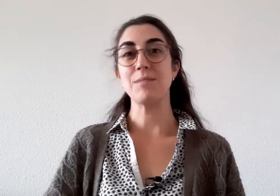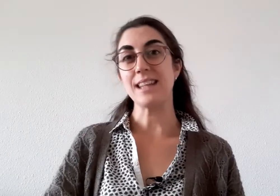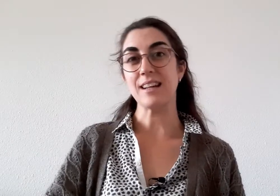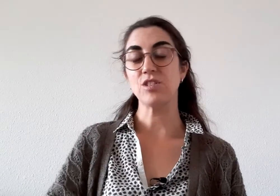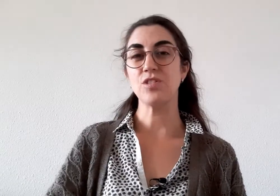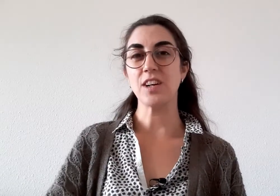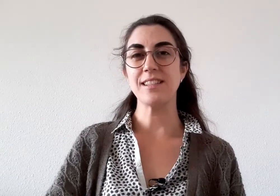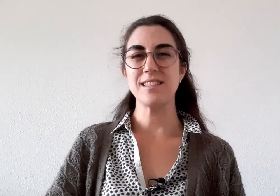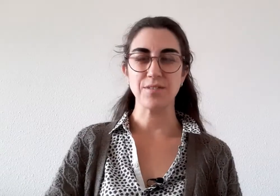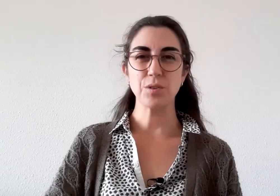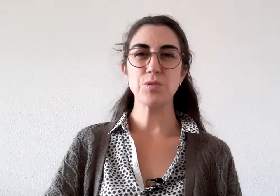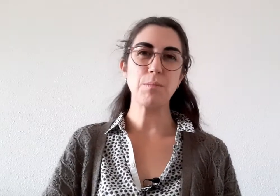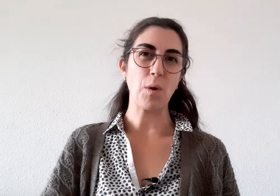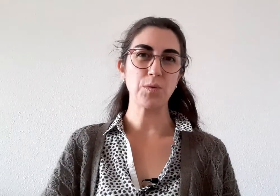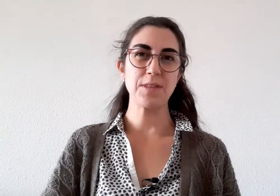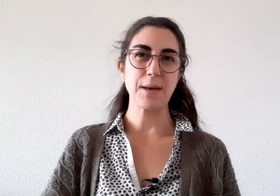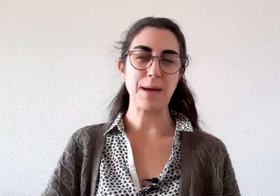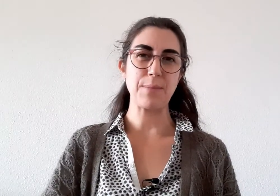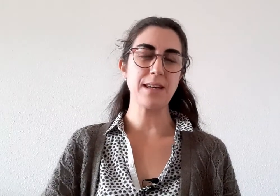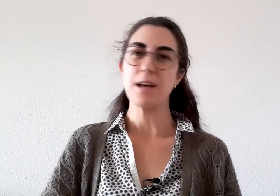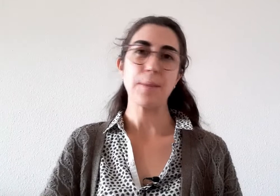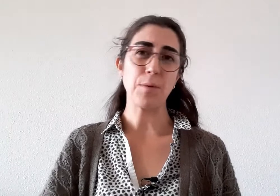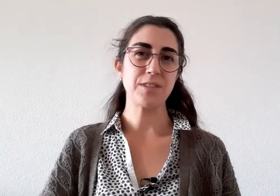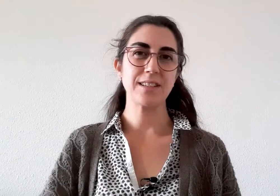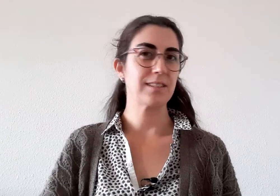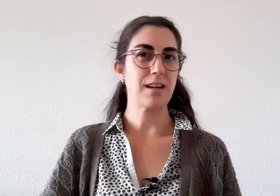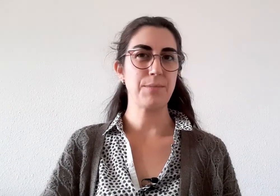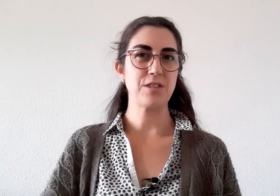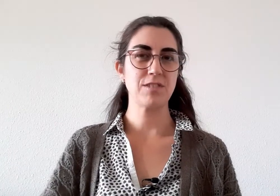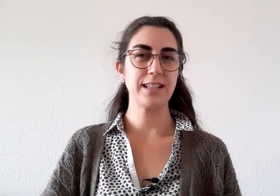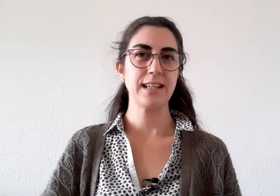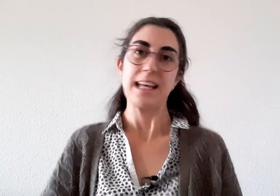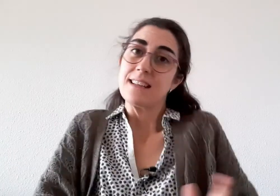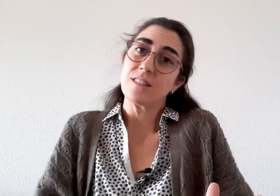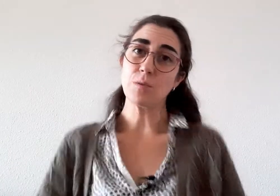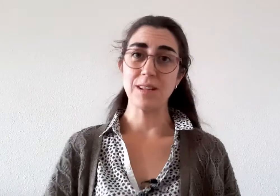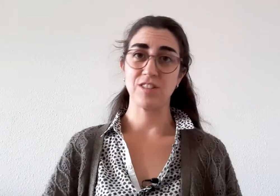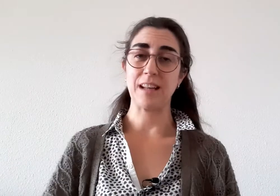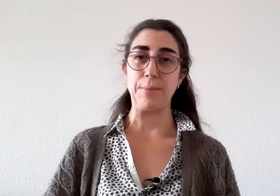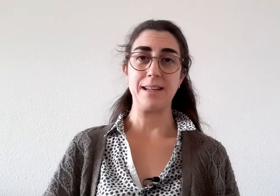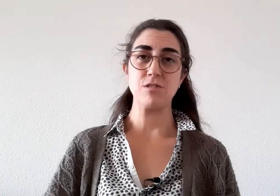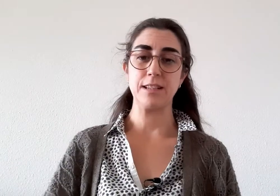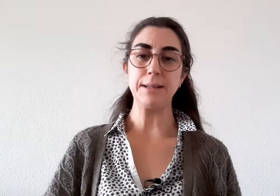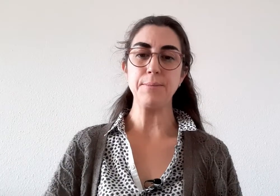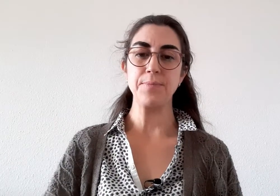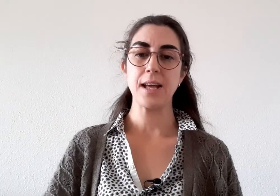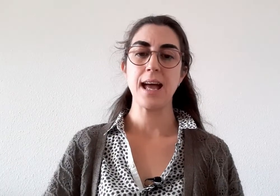dads who find it difficult to bond with their baby? The bonding doesn't come naturally. It doesn't always just happen naturally.